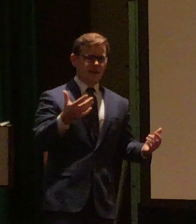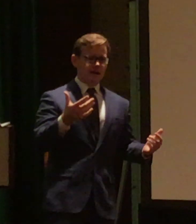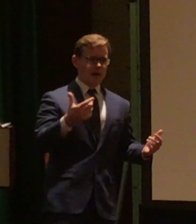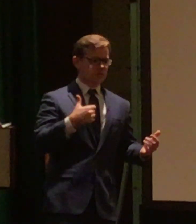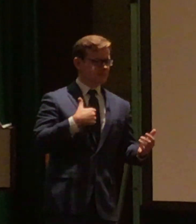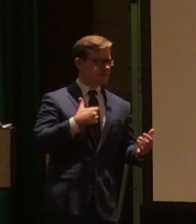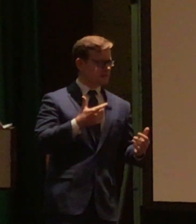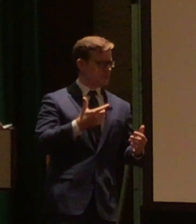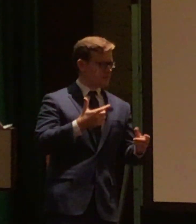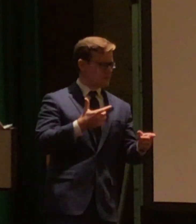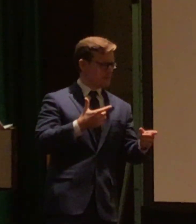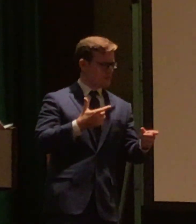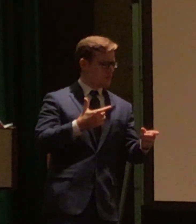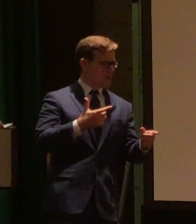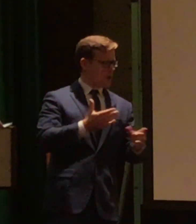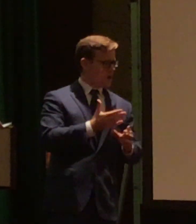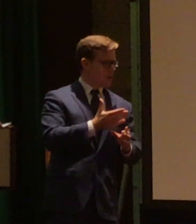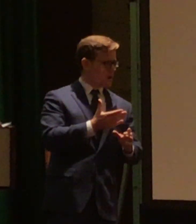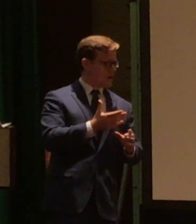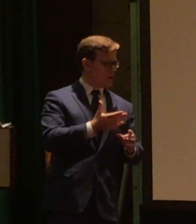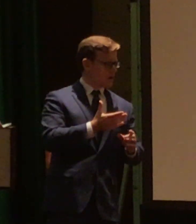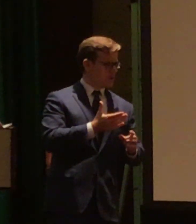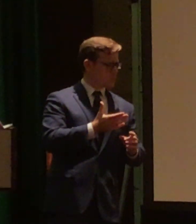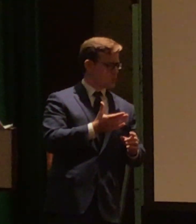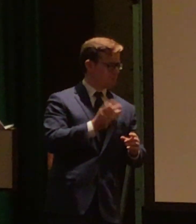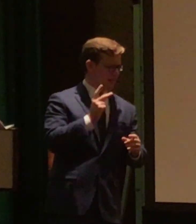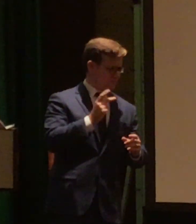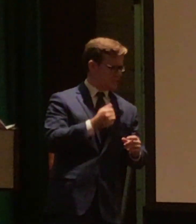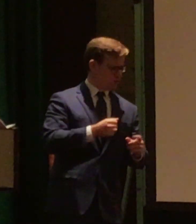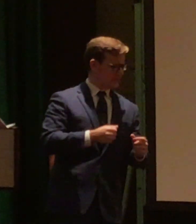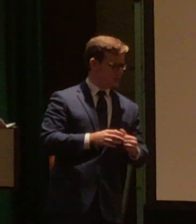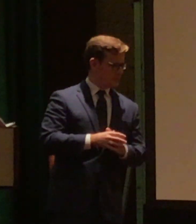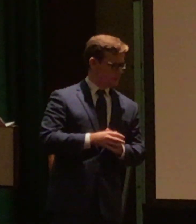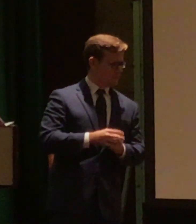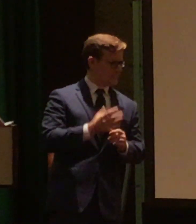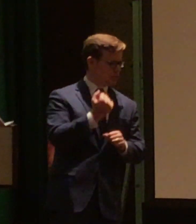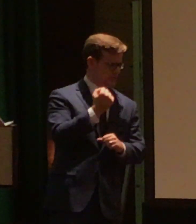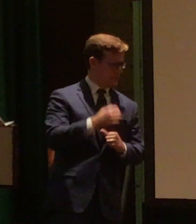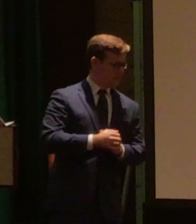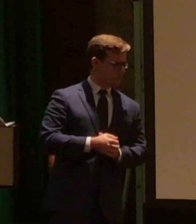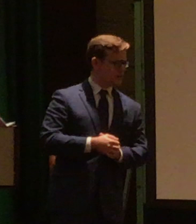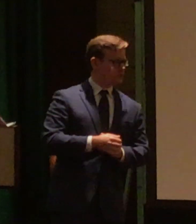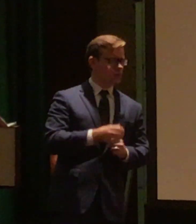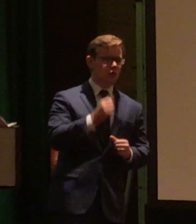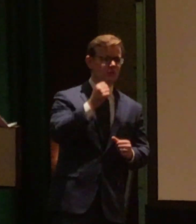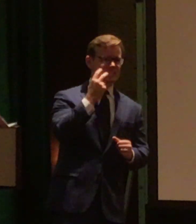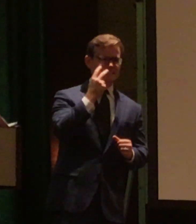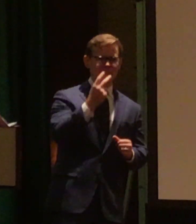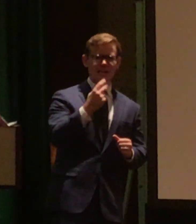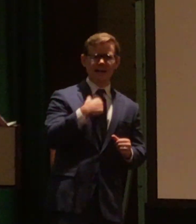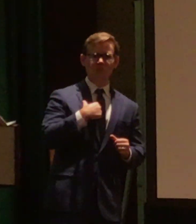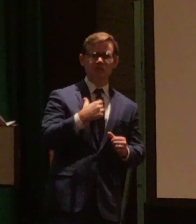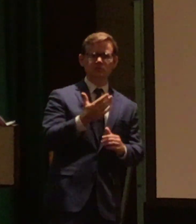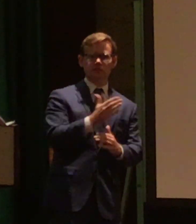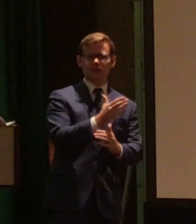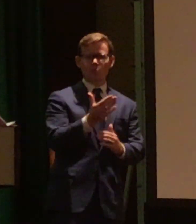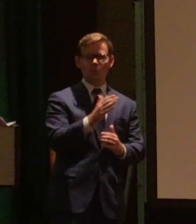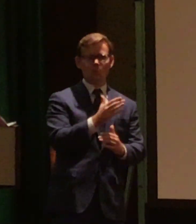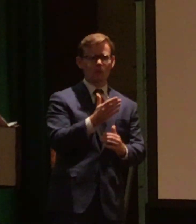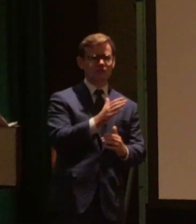book called From Obstacles to Political Victory.